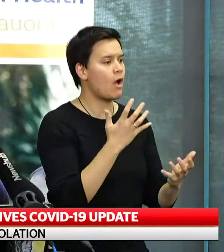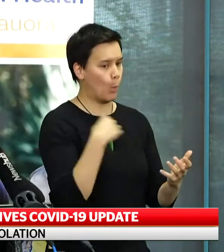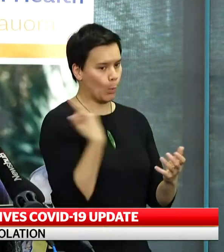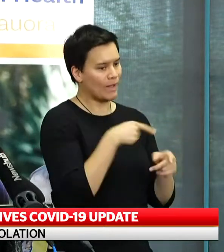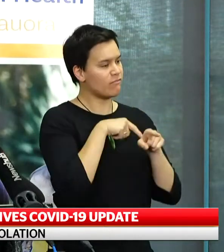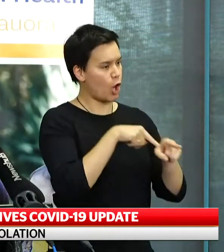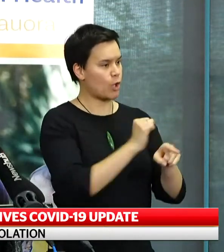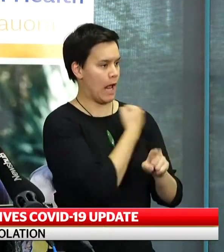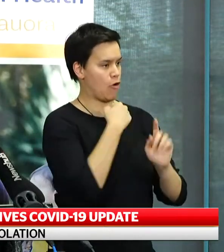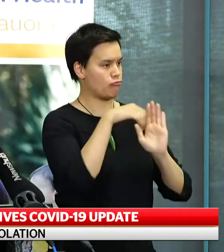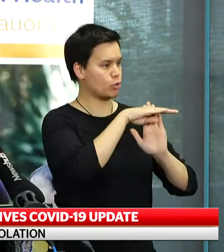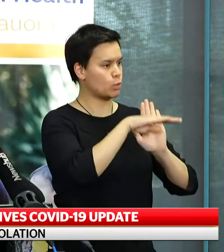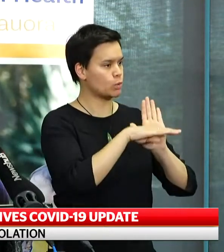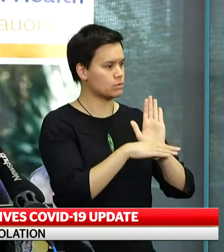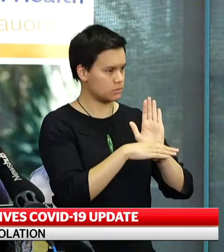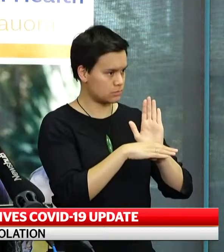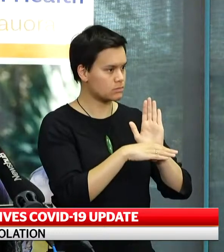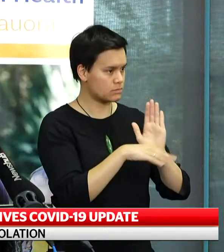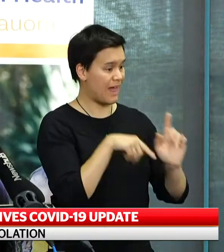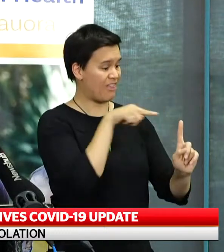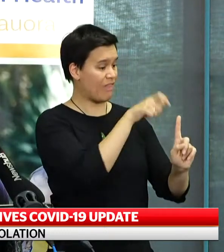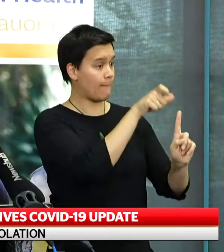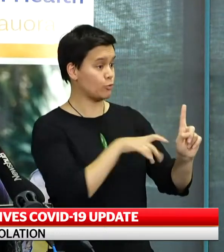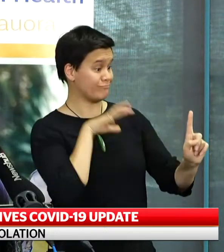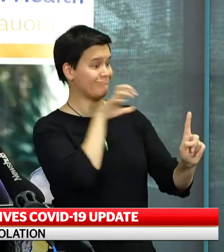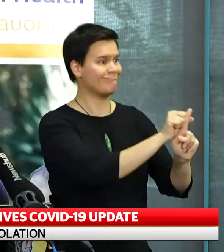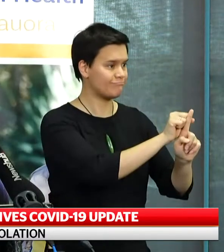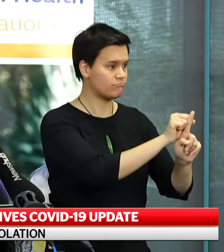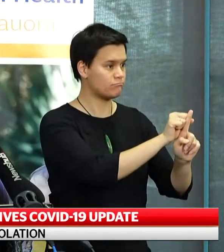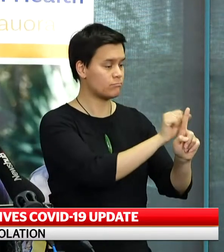spread. I don't think